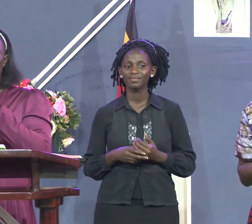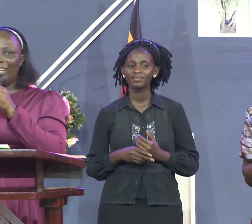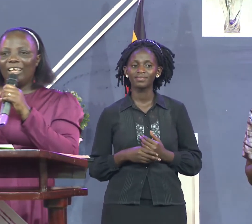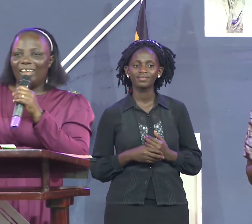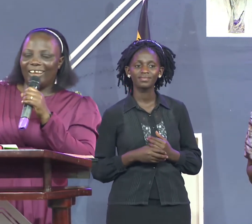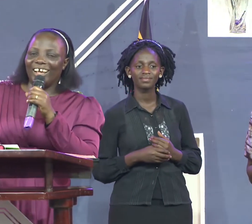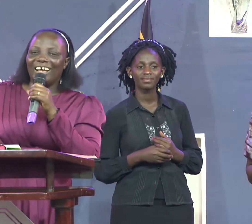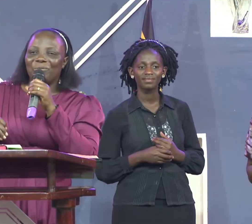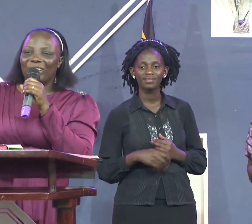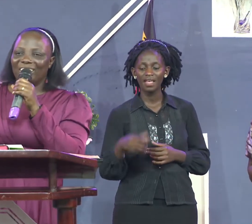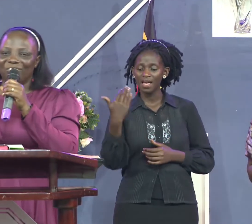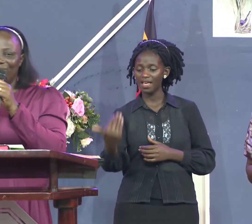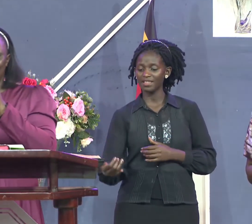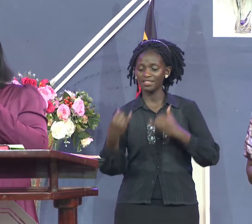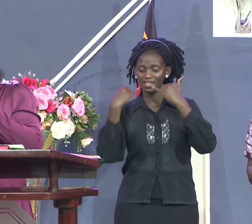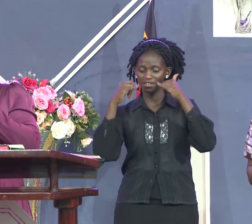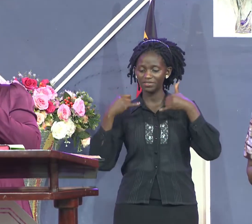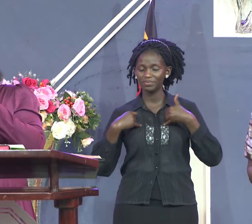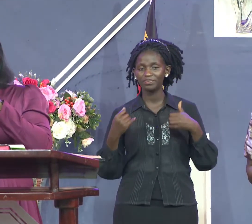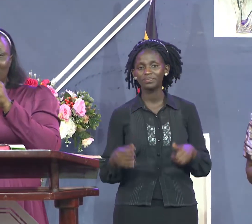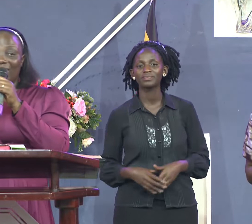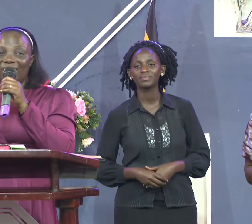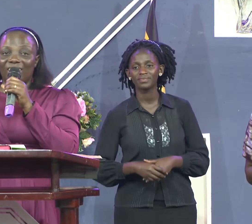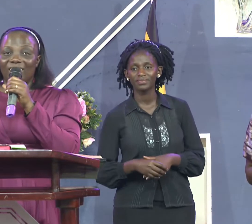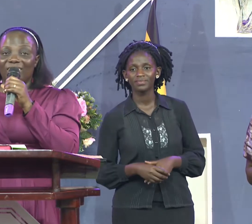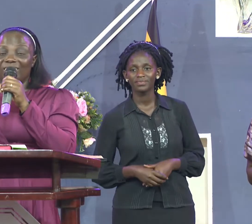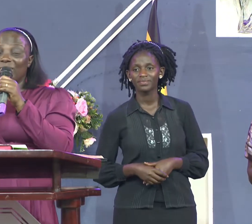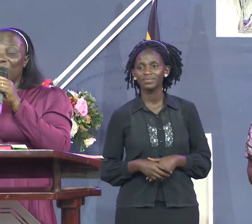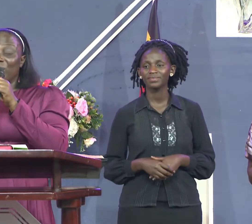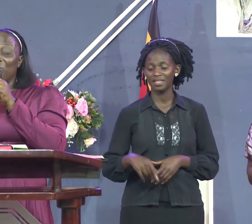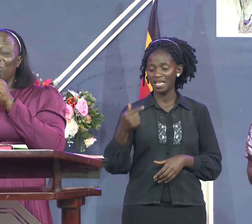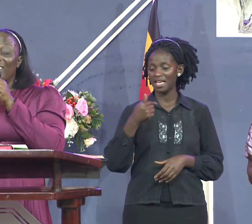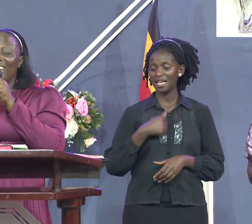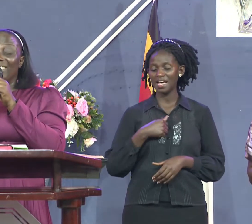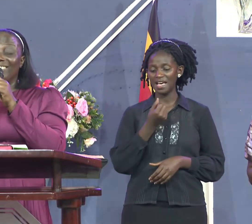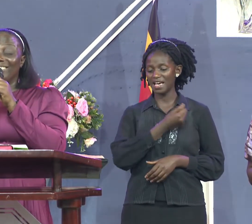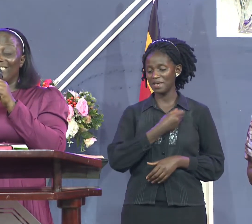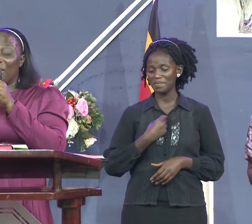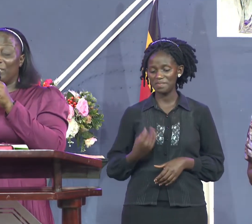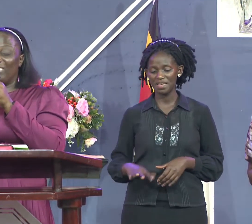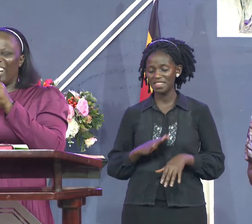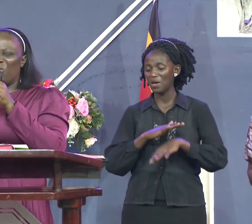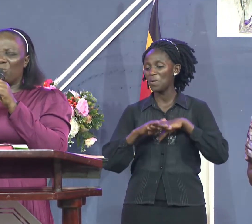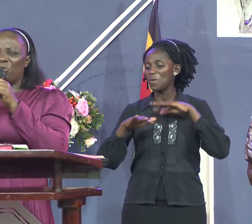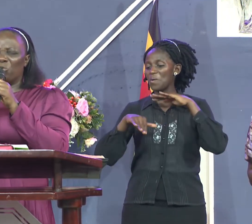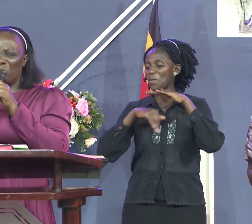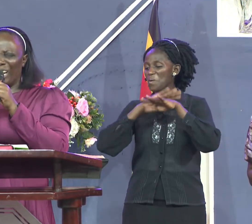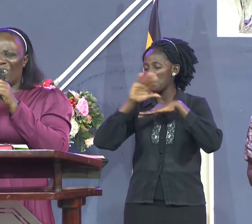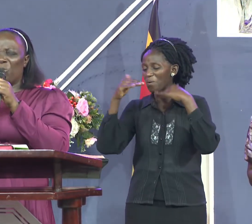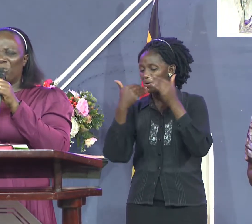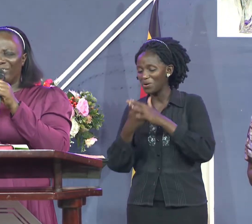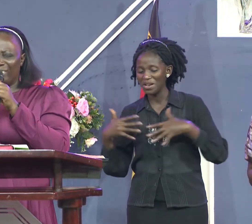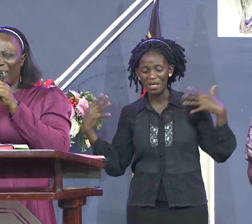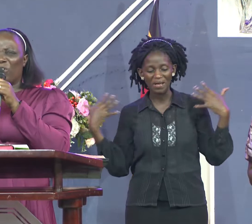me? Nangamba. He replied, nze mami ebyo byonna nali sikyabitya oba